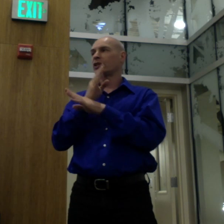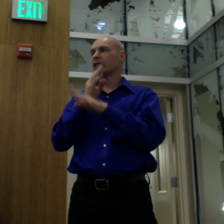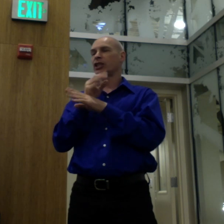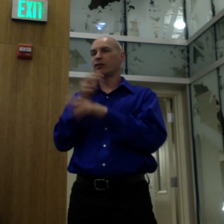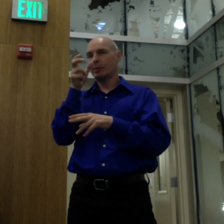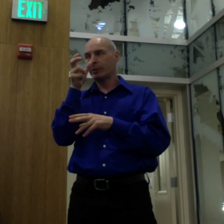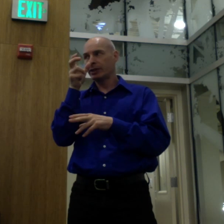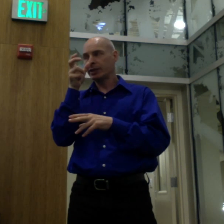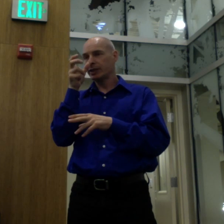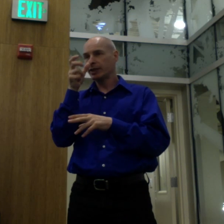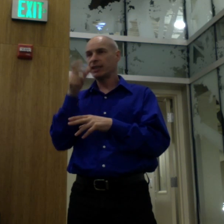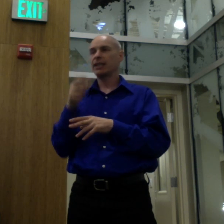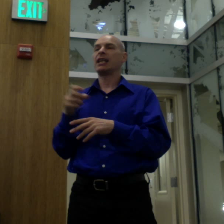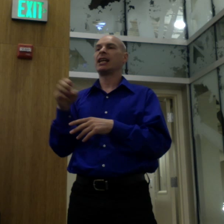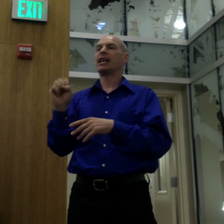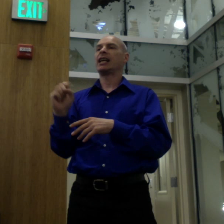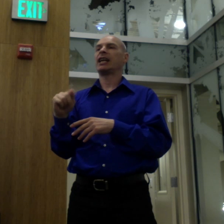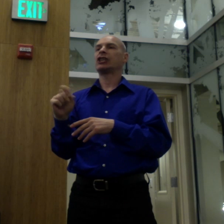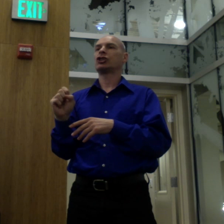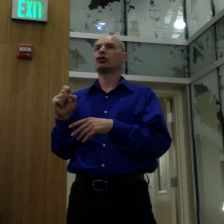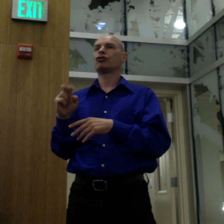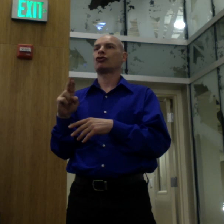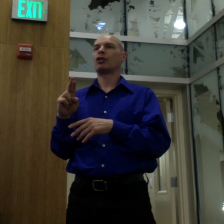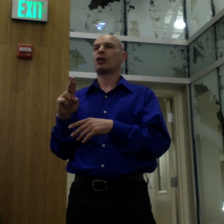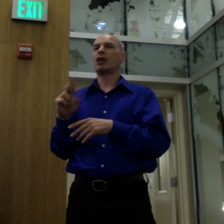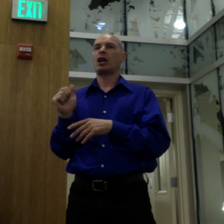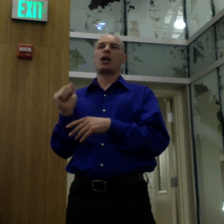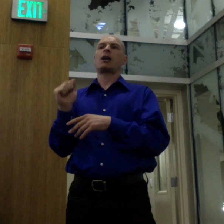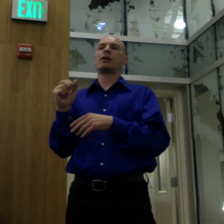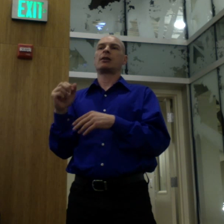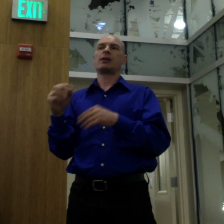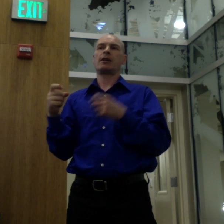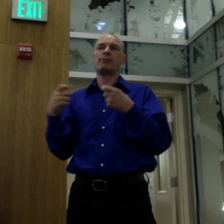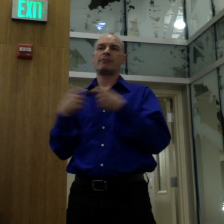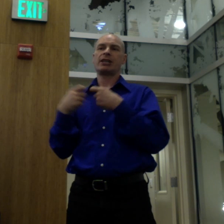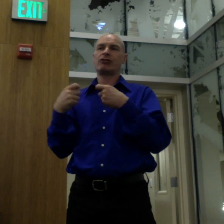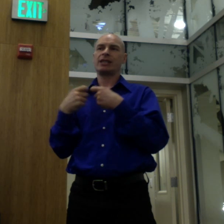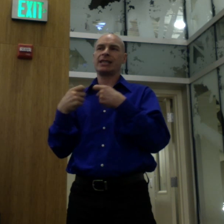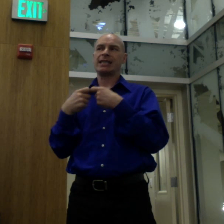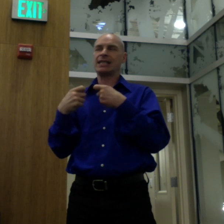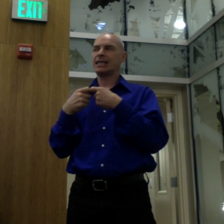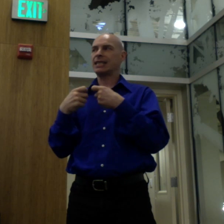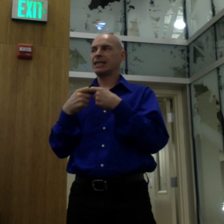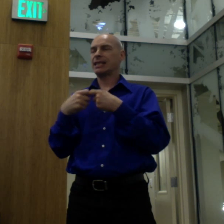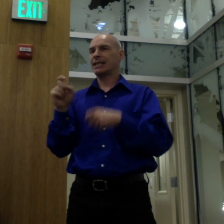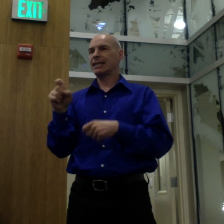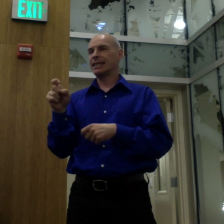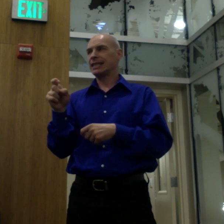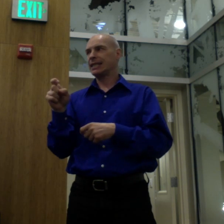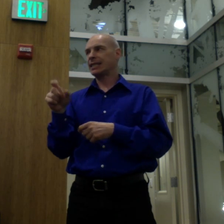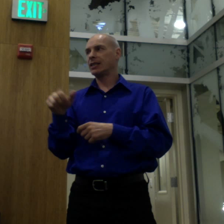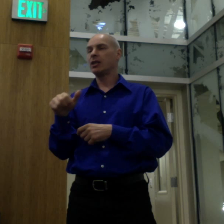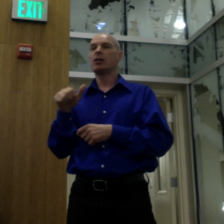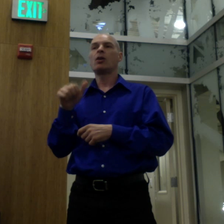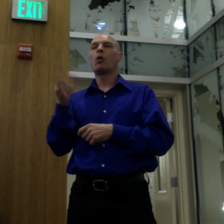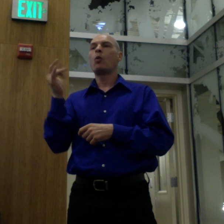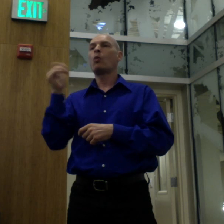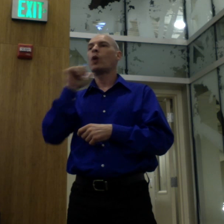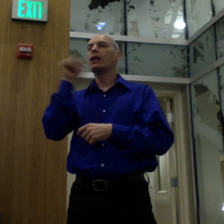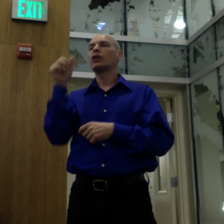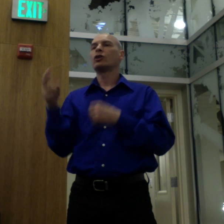Extra batteries that I do not keep in my tiny little flashlight, but they're ready to go. Why might I not keep them